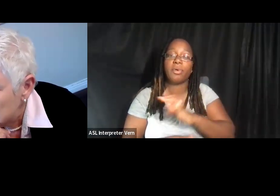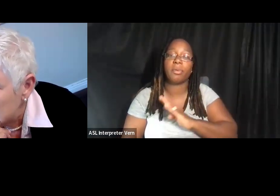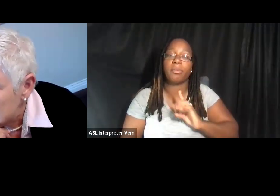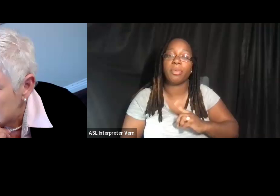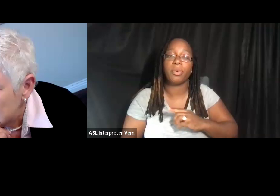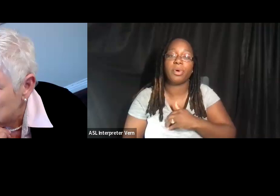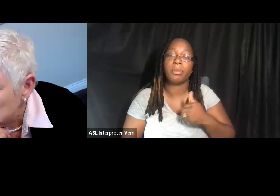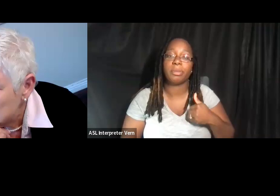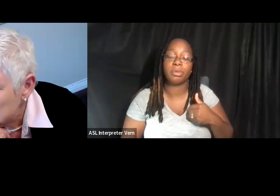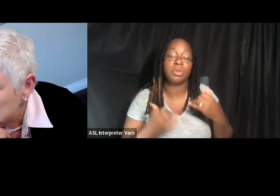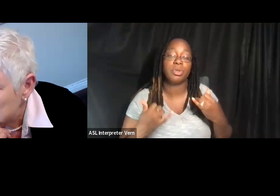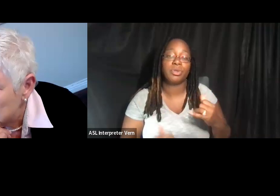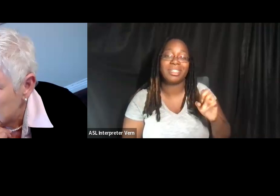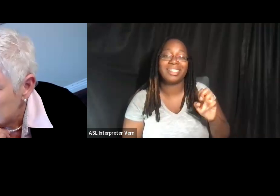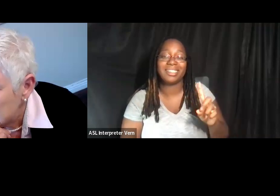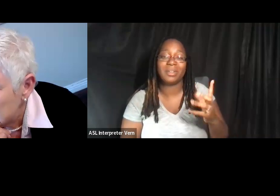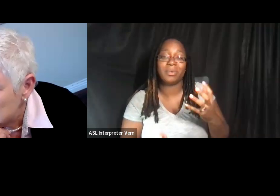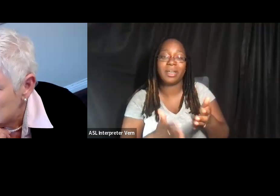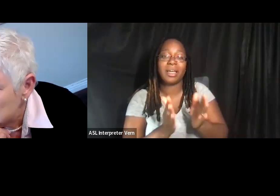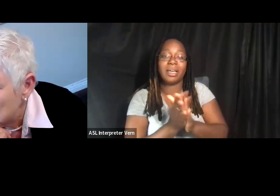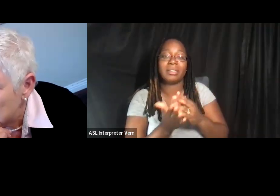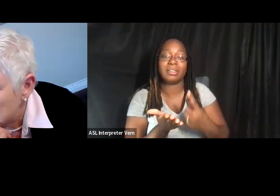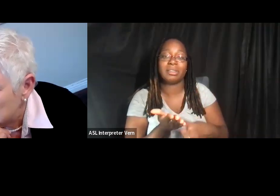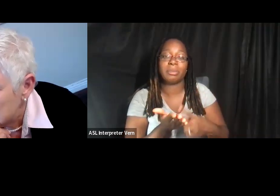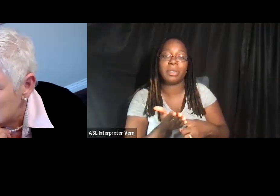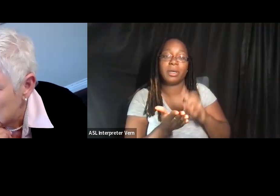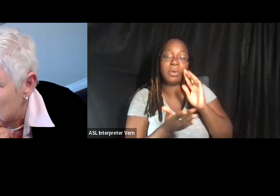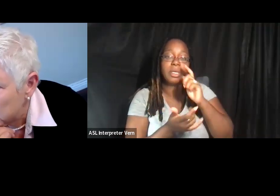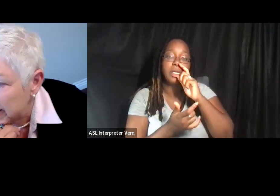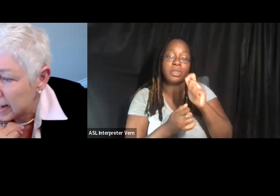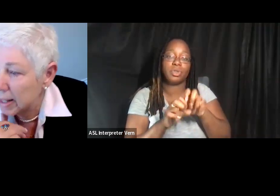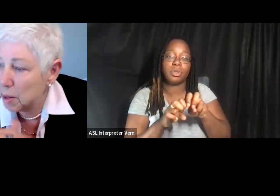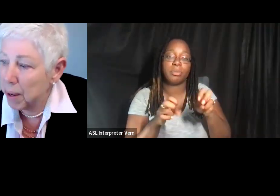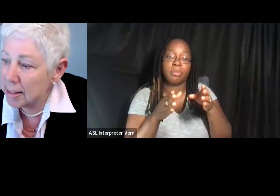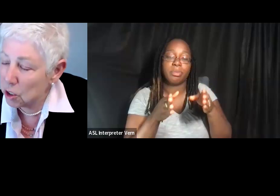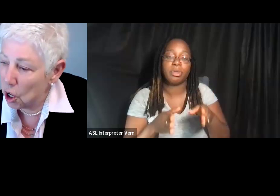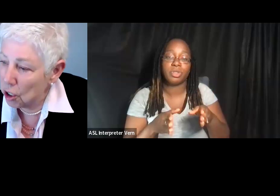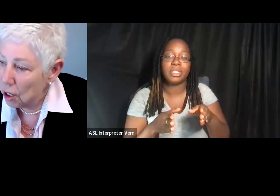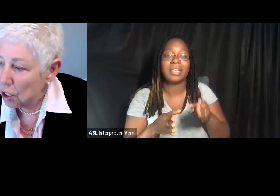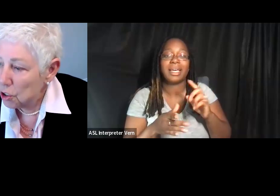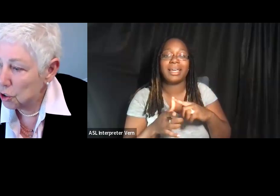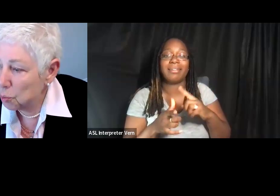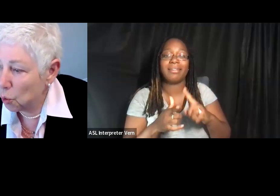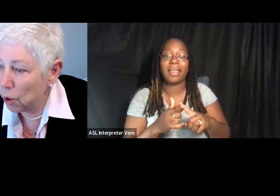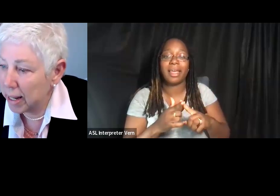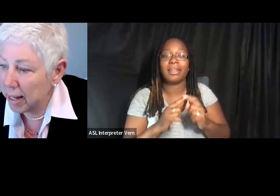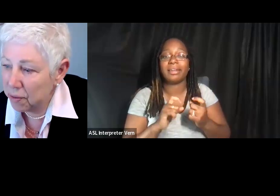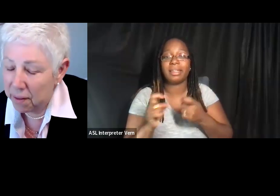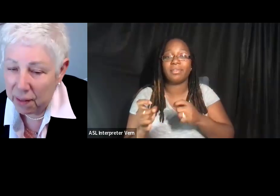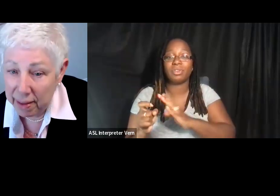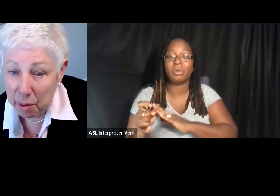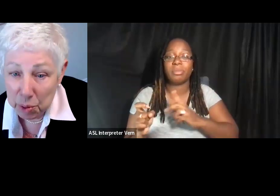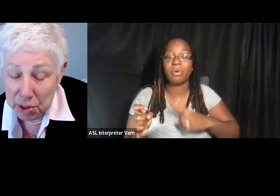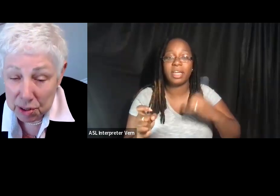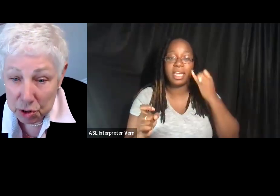has advised that they wish to speak directly to the interested party and potential applicant and then pass along to the board if